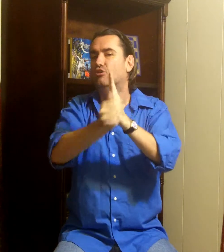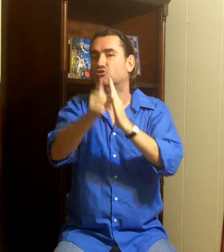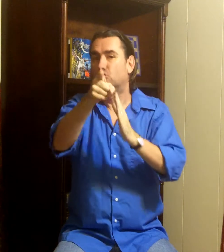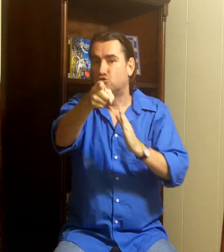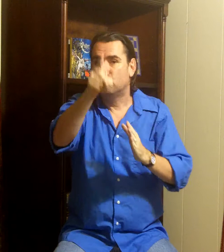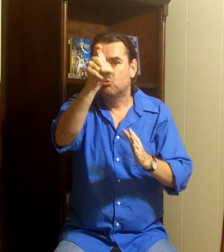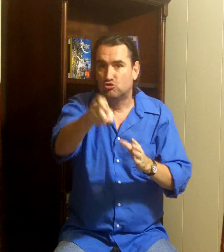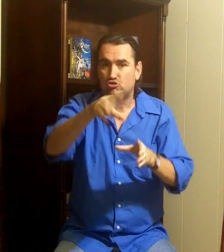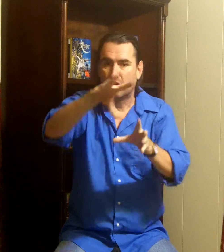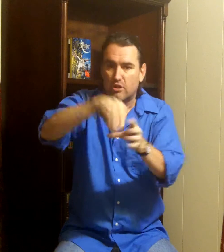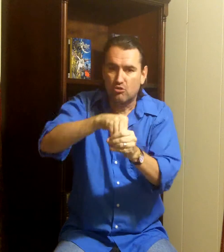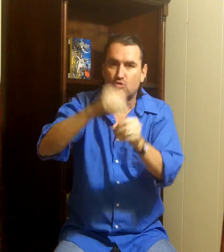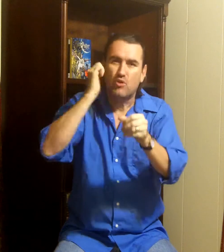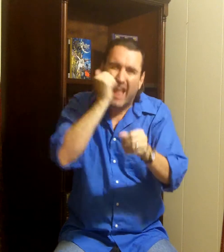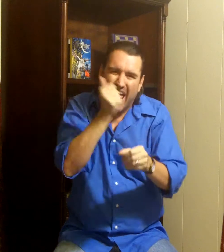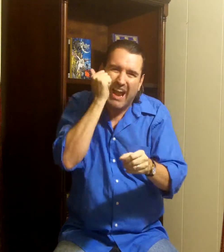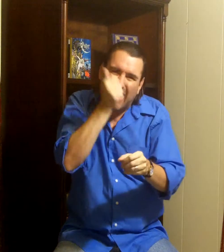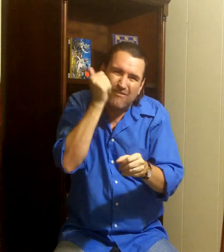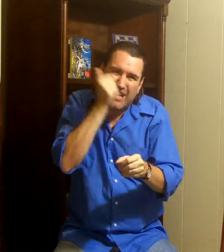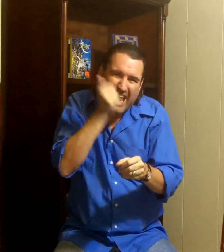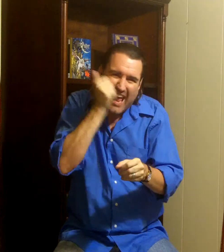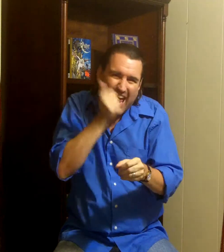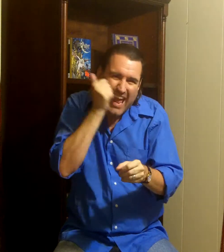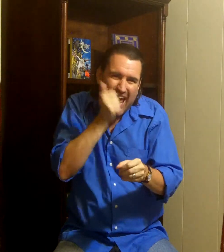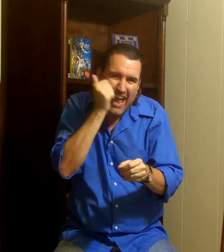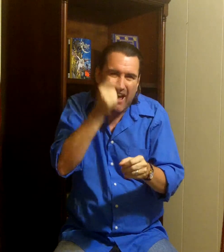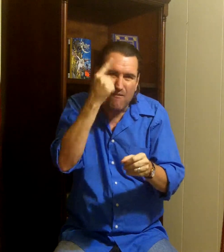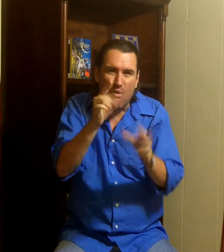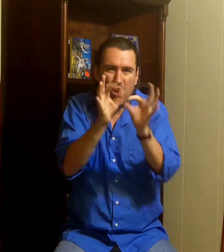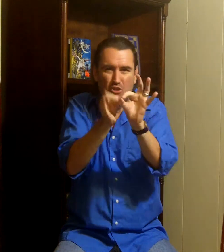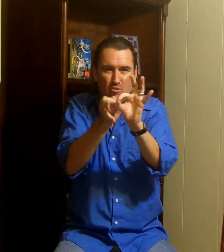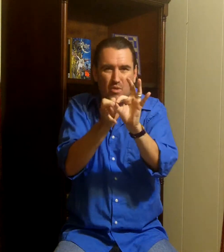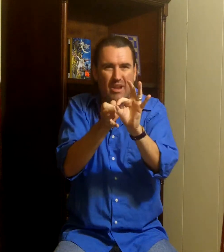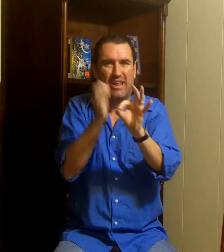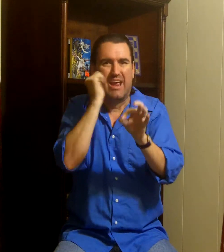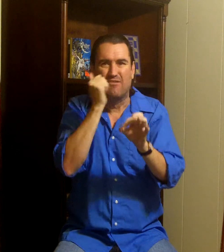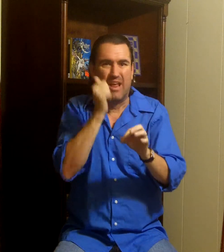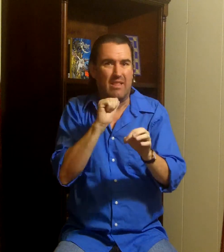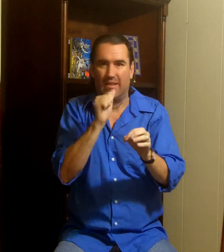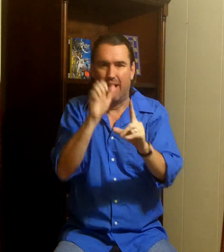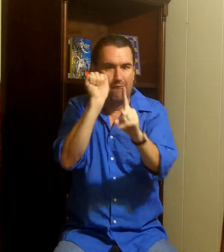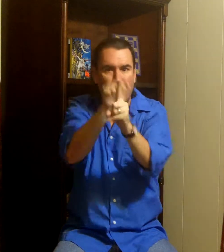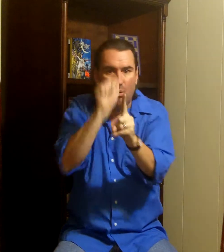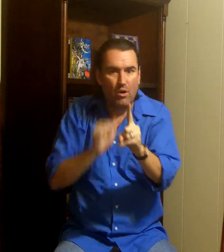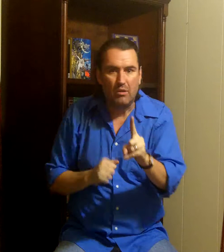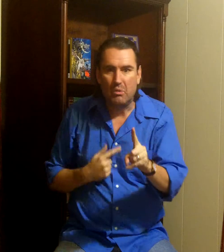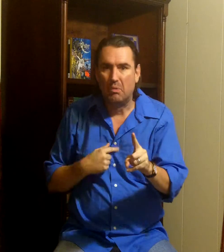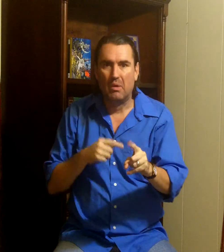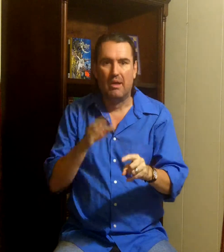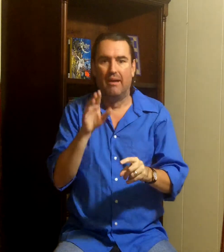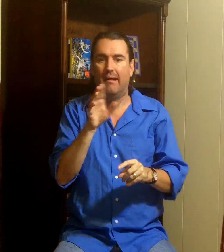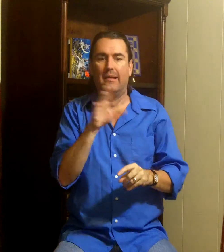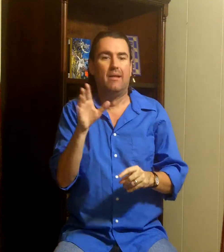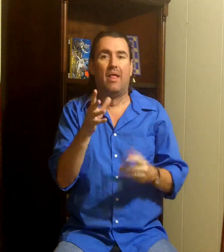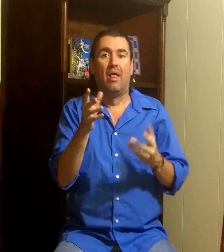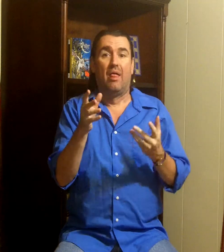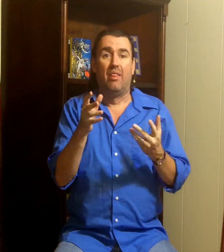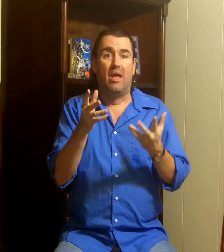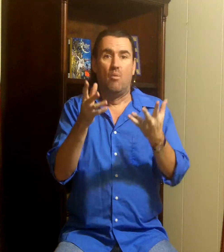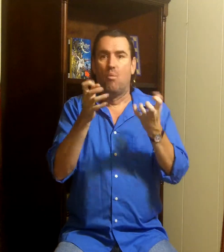in your daily interpretations. So they're not trying to trick you. They're not throwing stuff in there that you shouldn't be